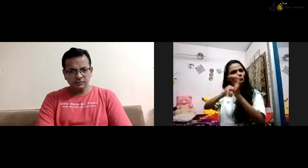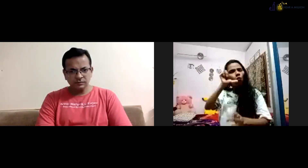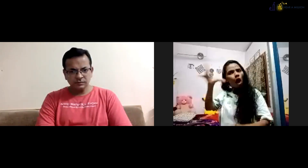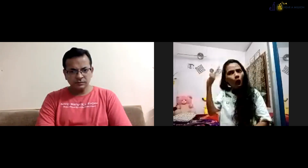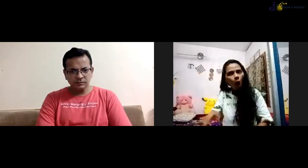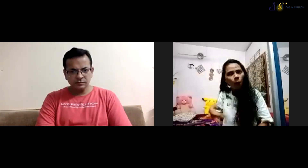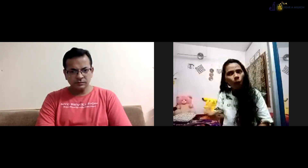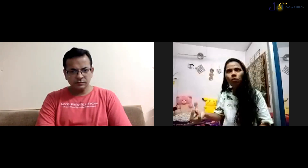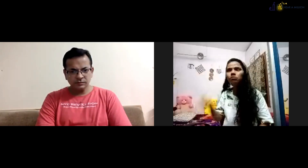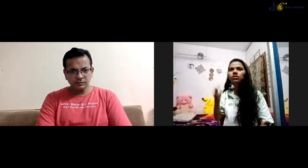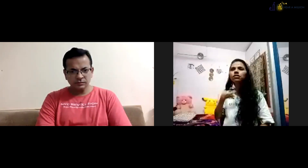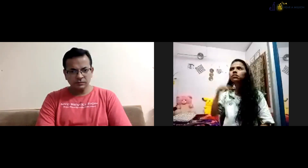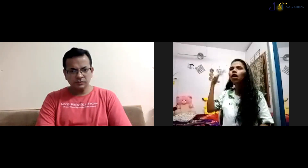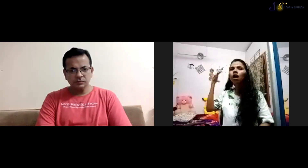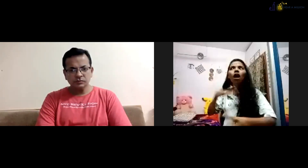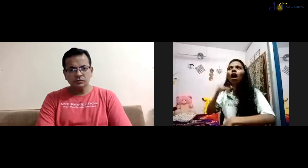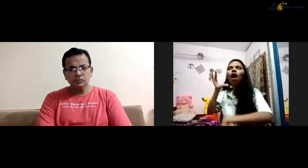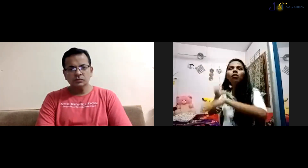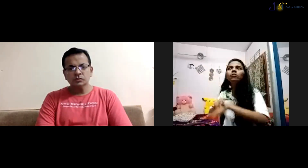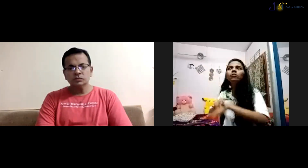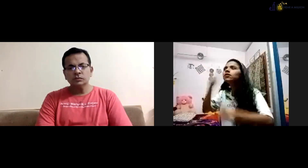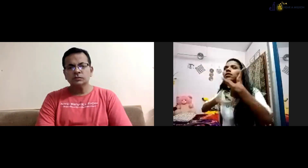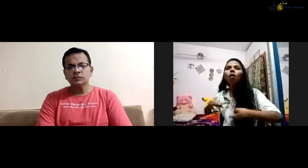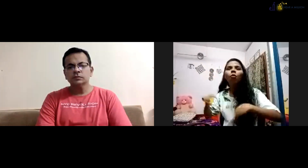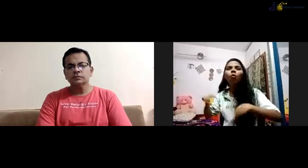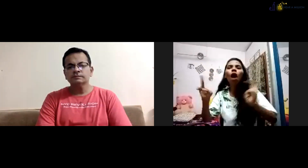your family people are helping you.